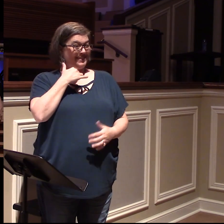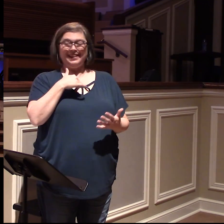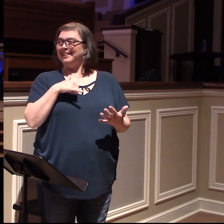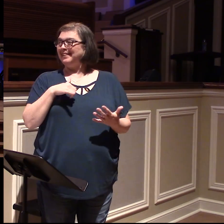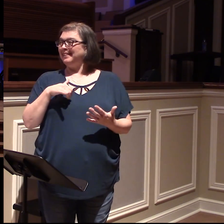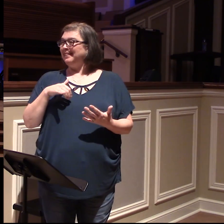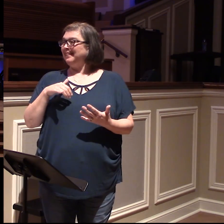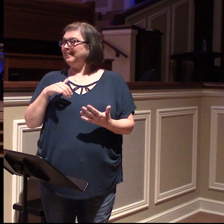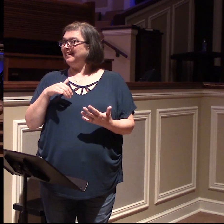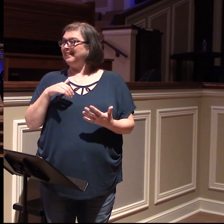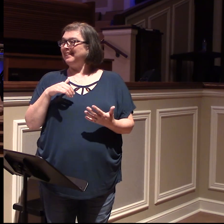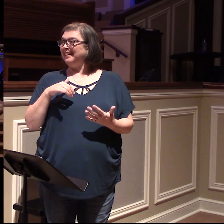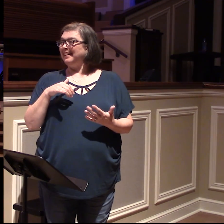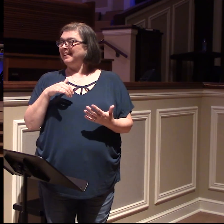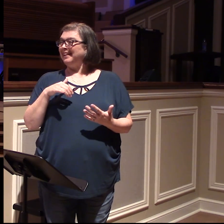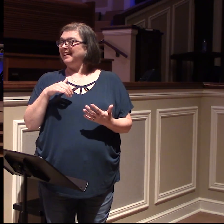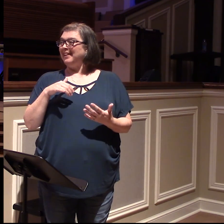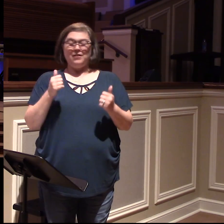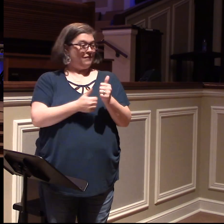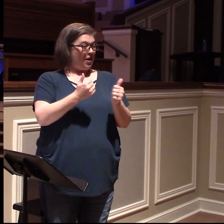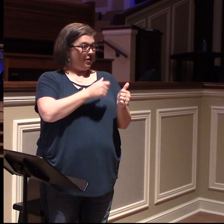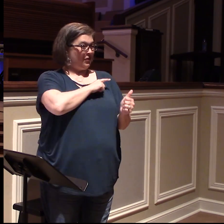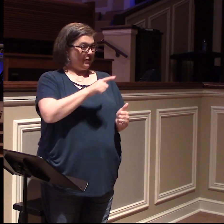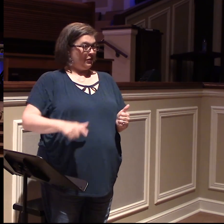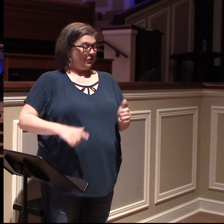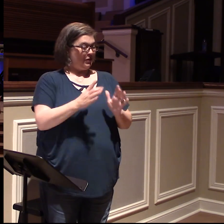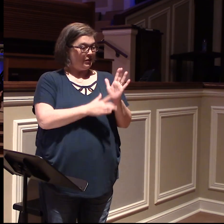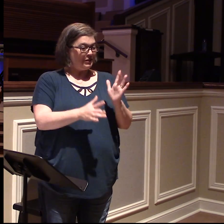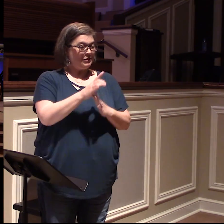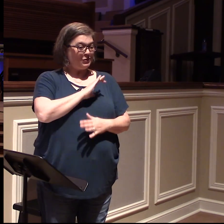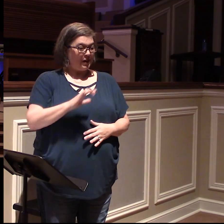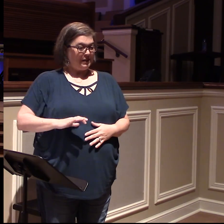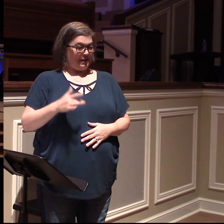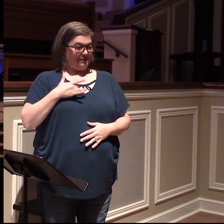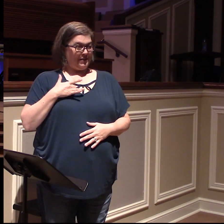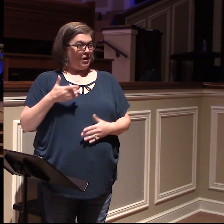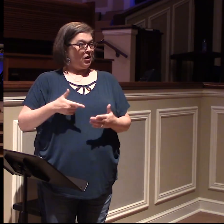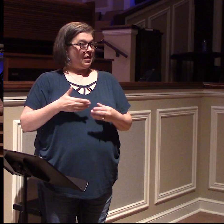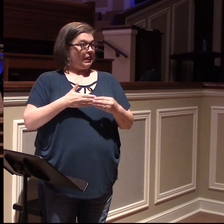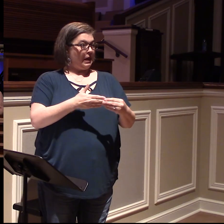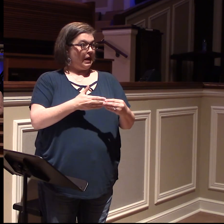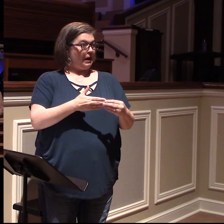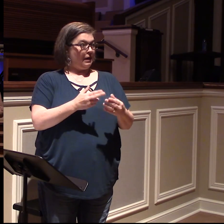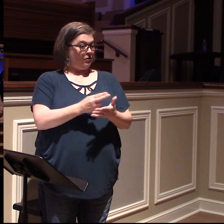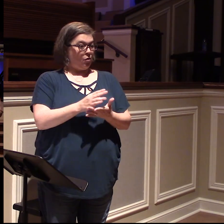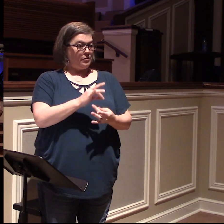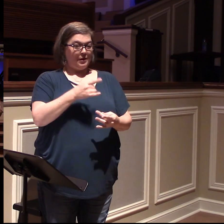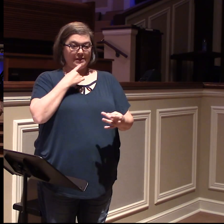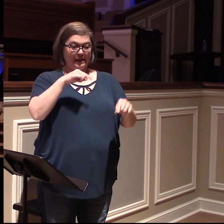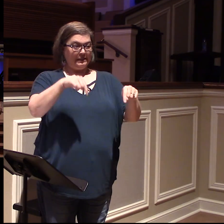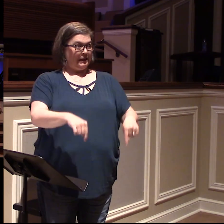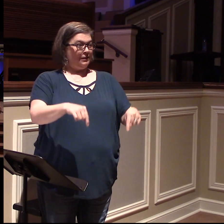sense of the term, to say that they are followers of the Lord Jesus Christ, and they feel led by the Holy Spirit to plant their lives